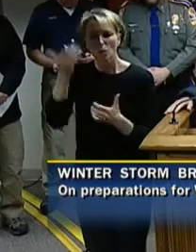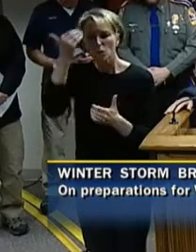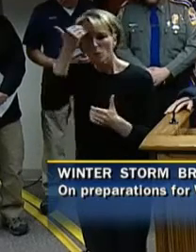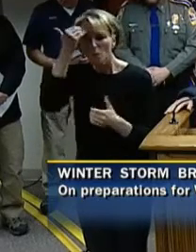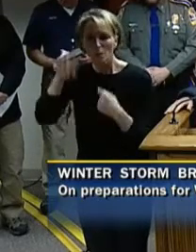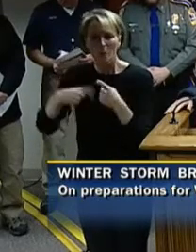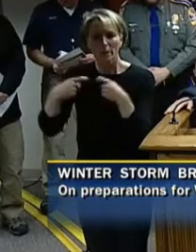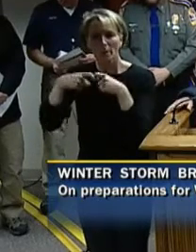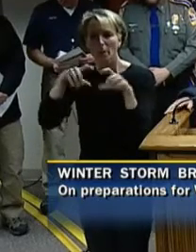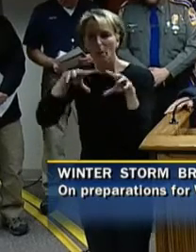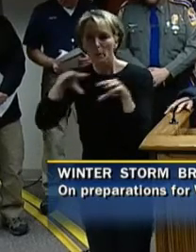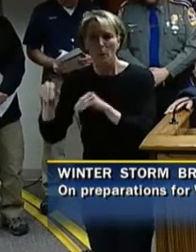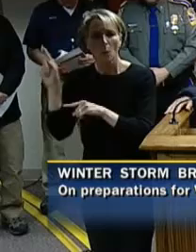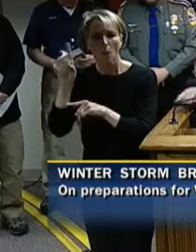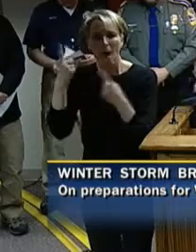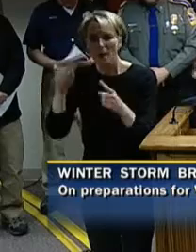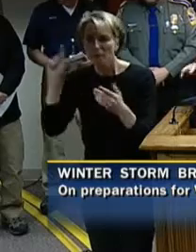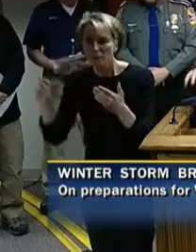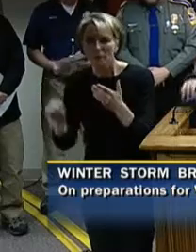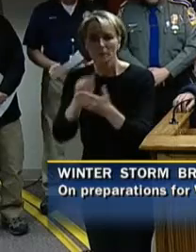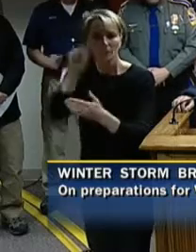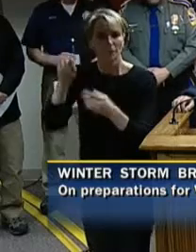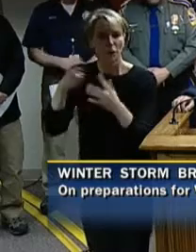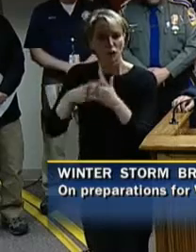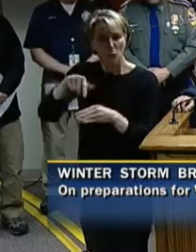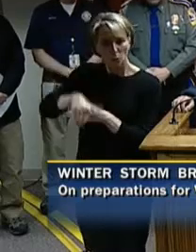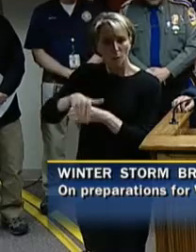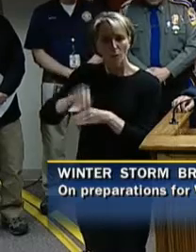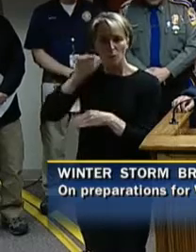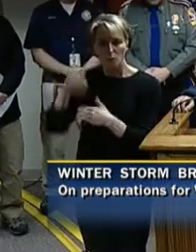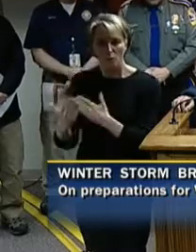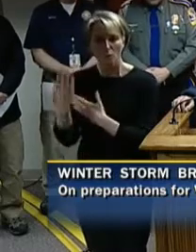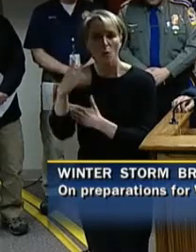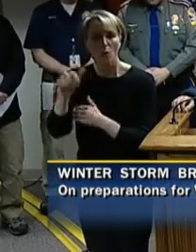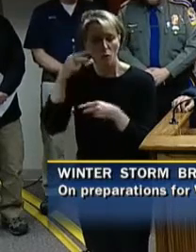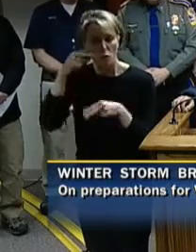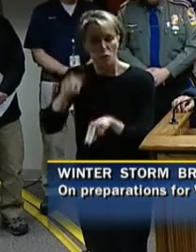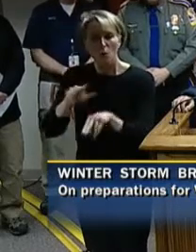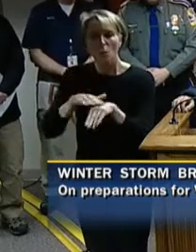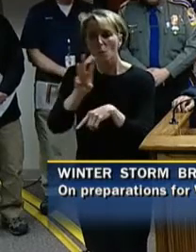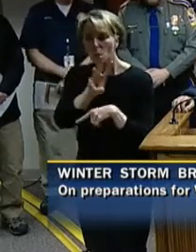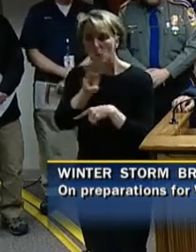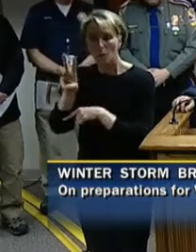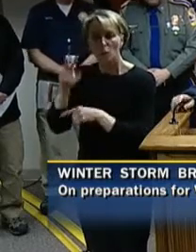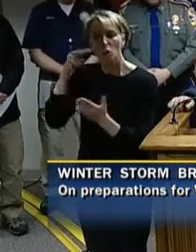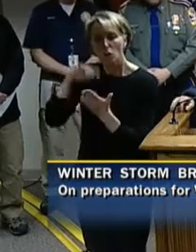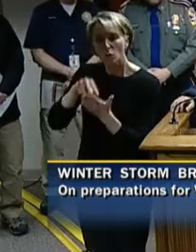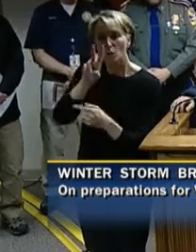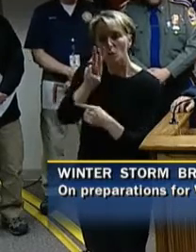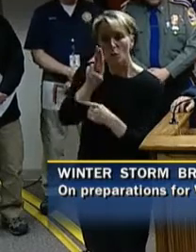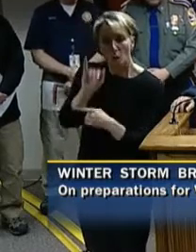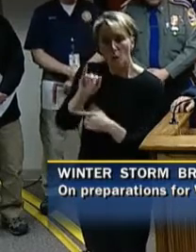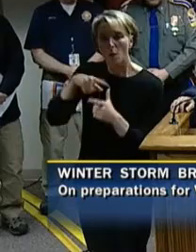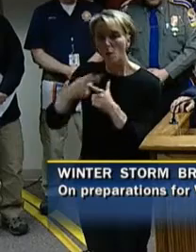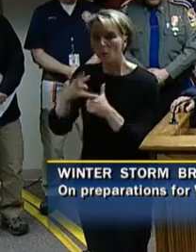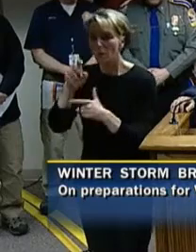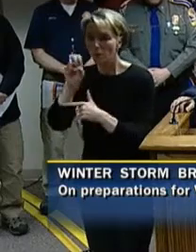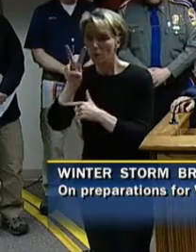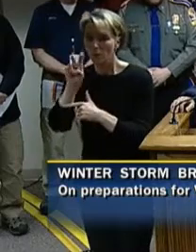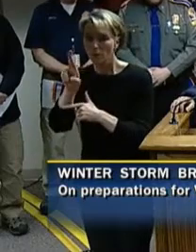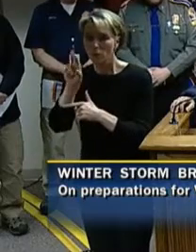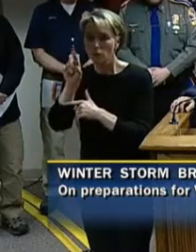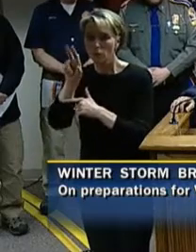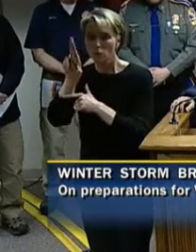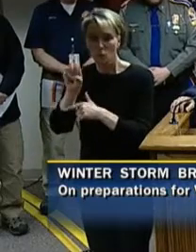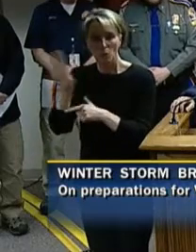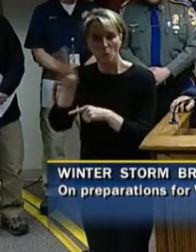some confidence in terms of where the outages are and some sense of when they might be repaired. I